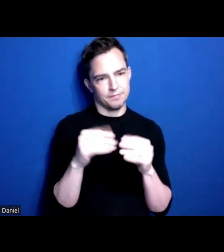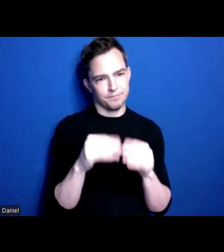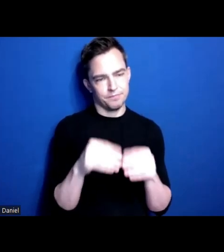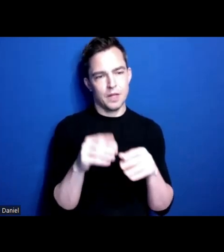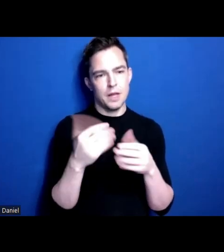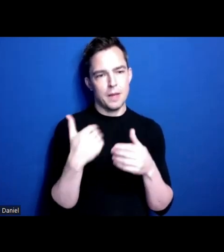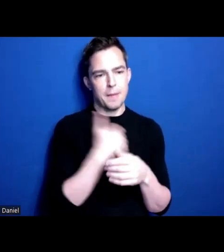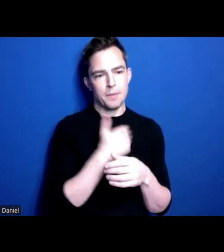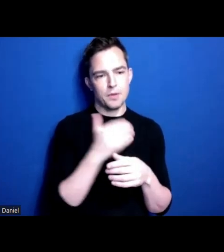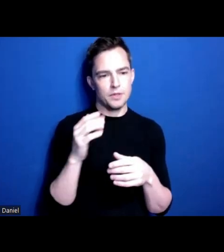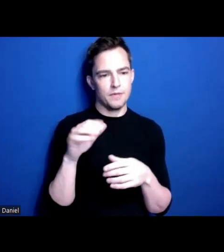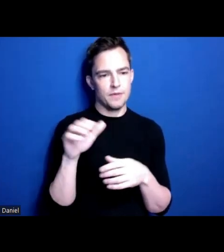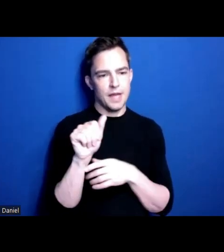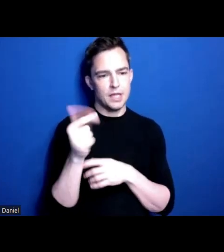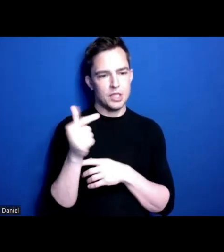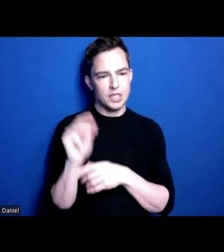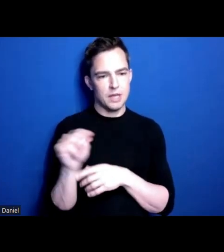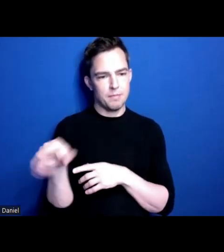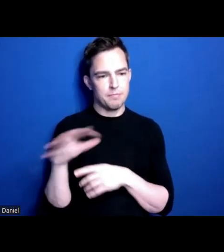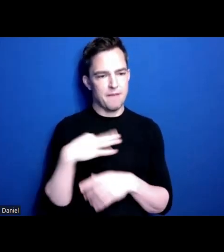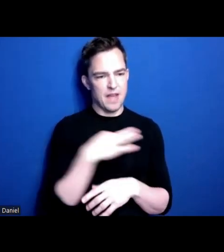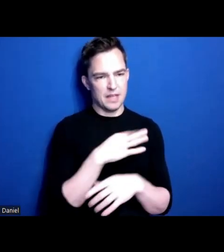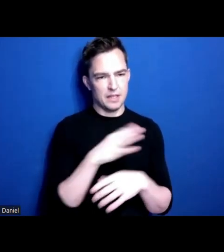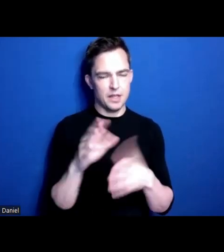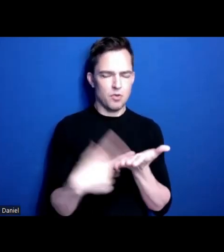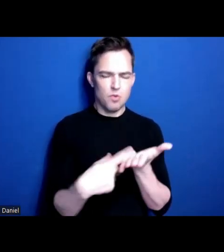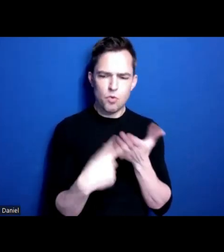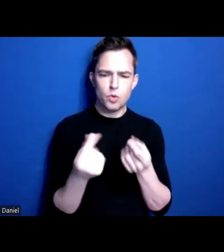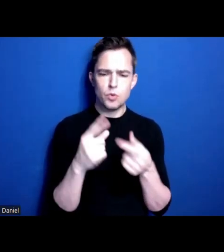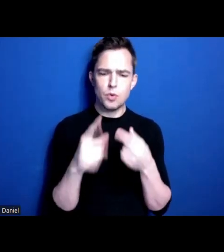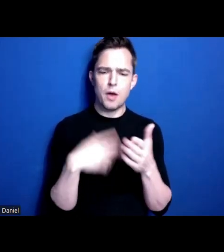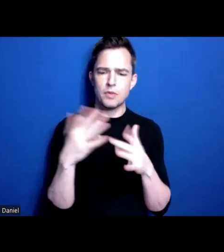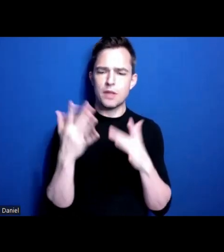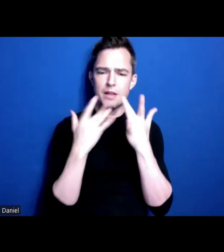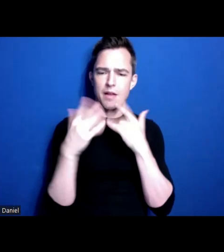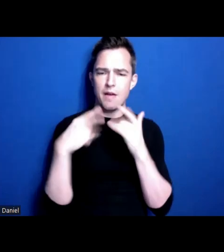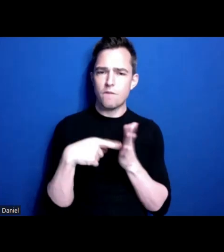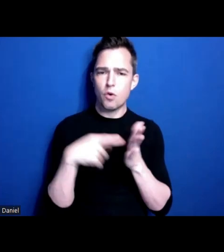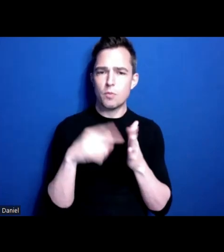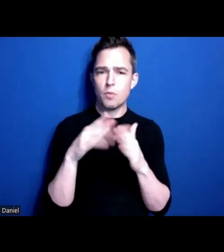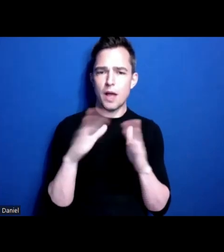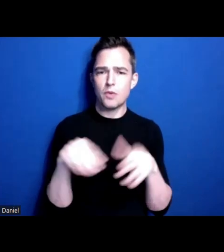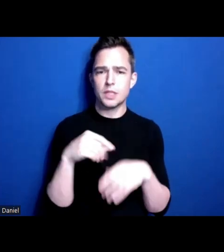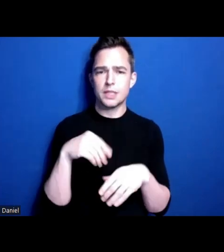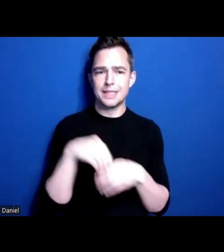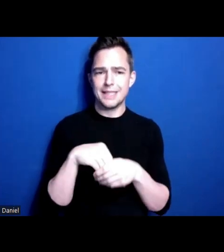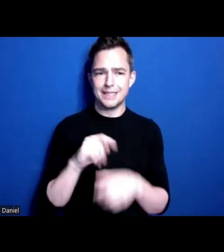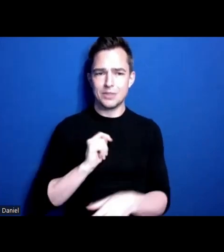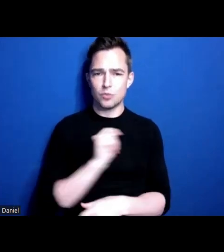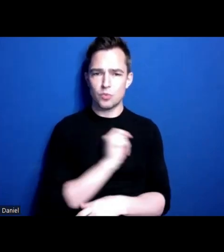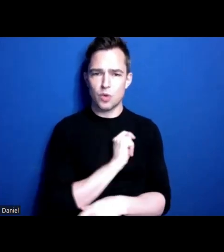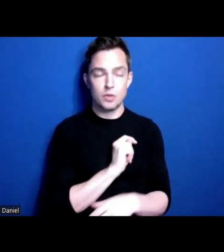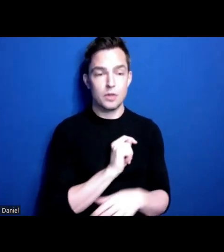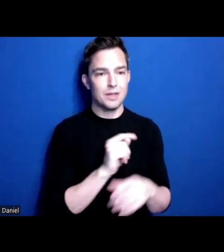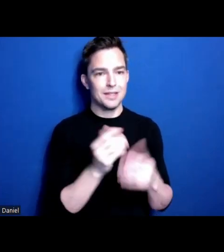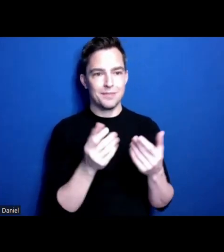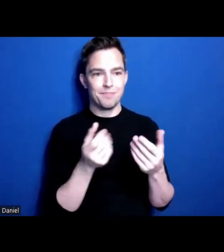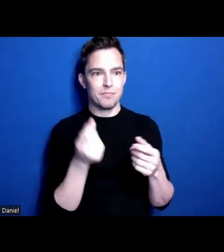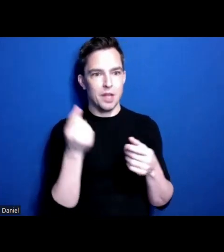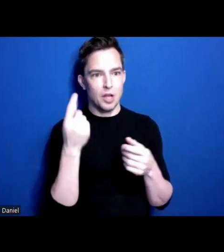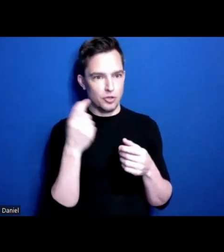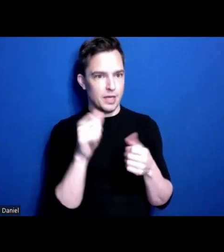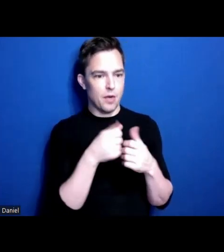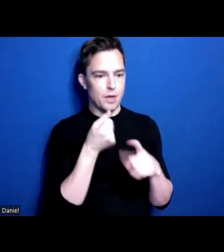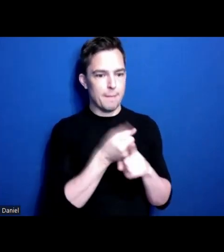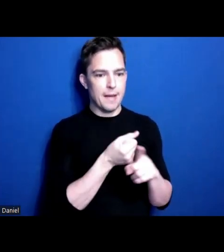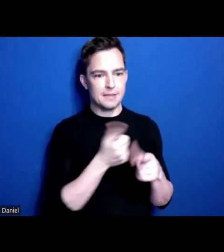grappling with what is to be done about a lack of affordable housing in Toronto, given how this impacts the lives of faculty